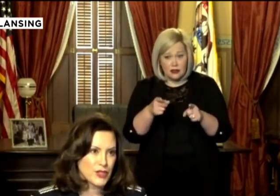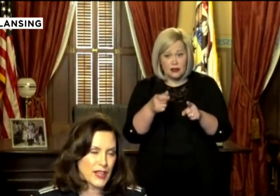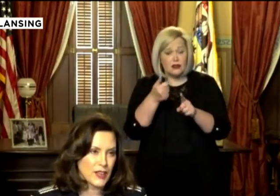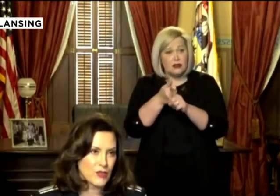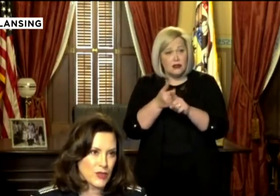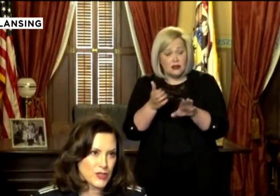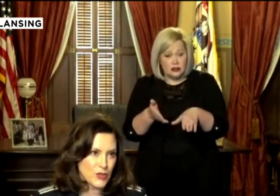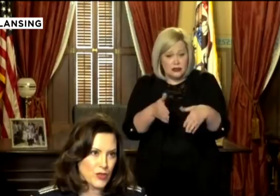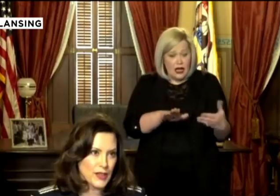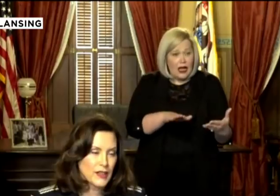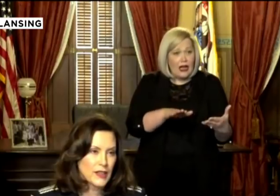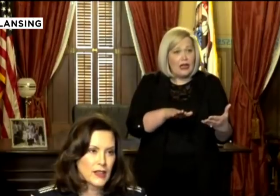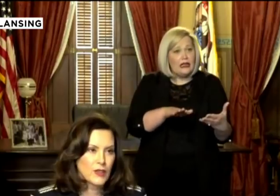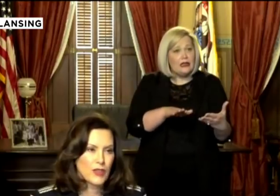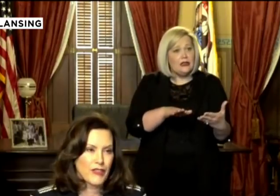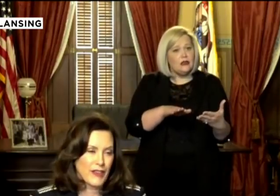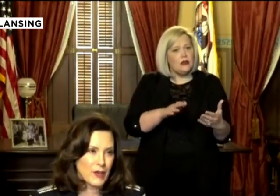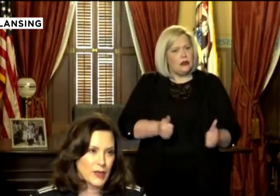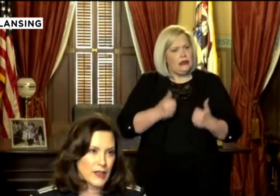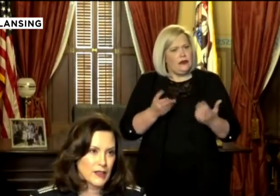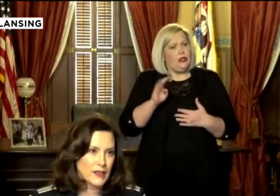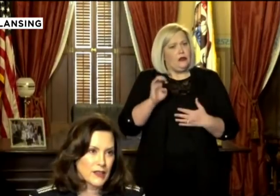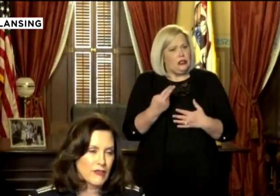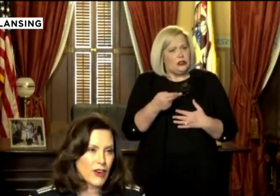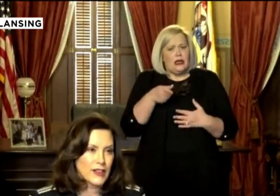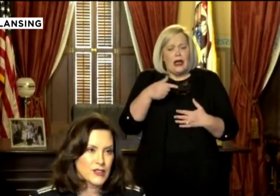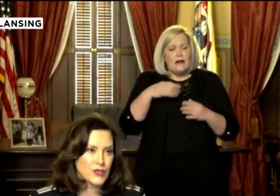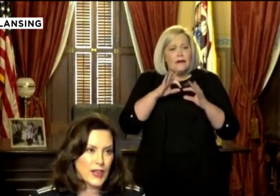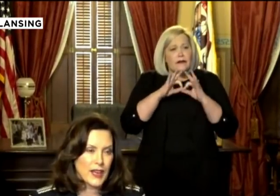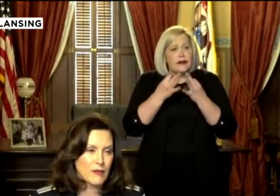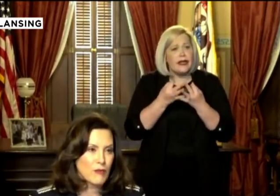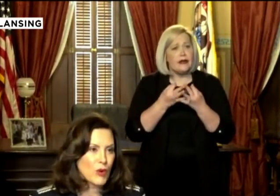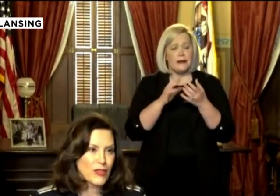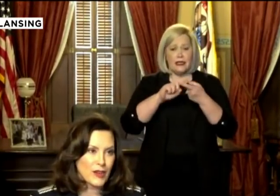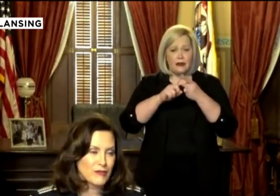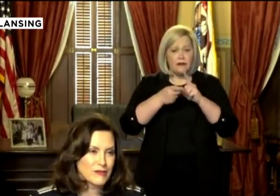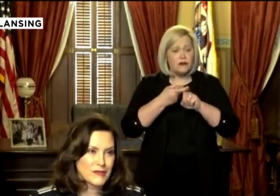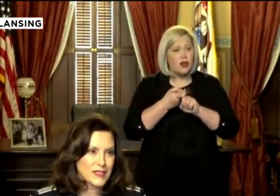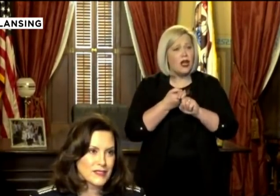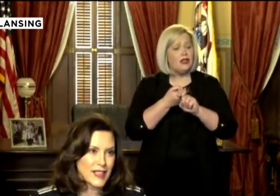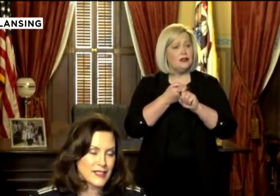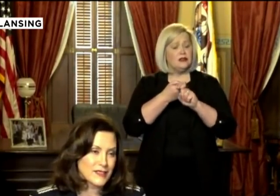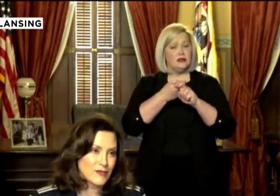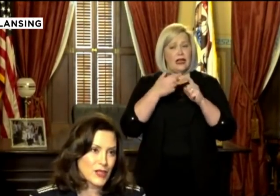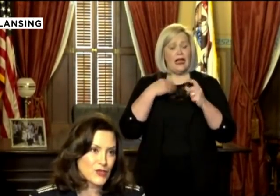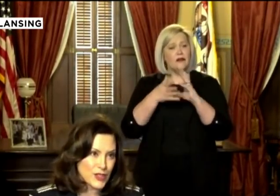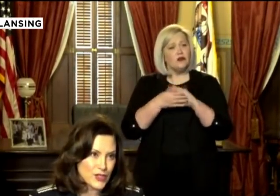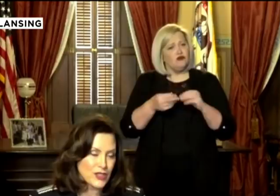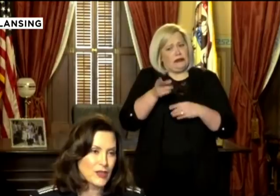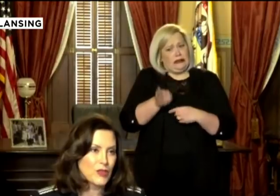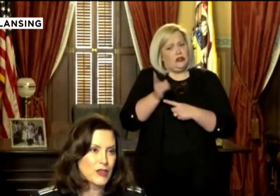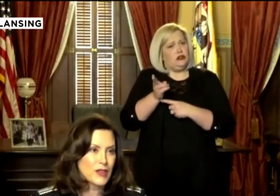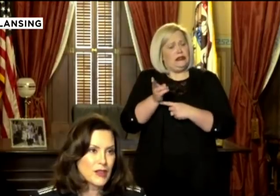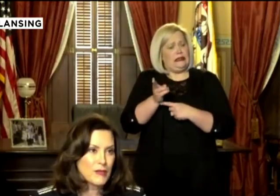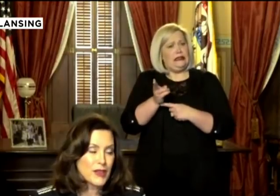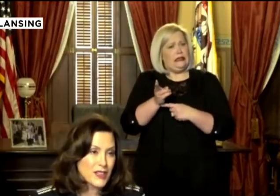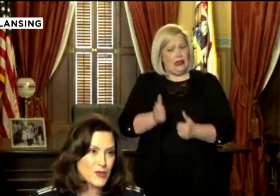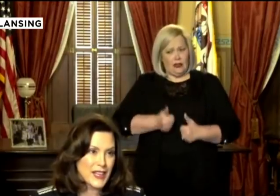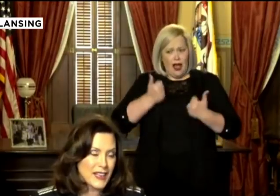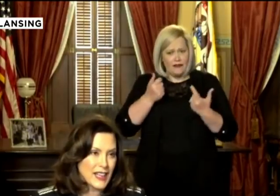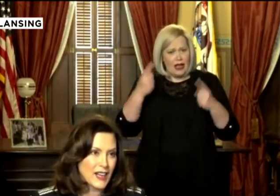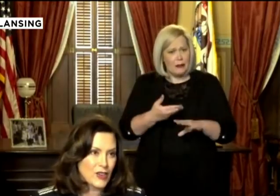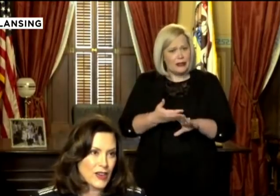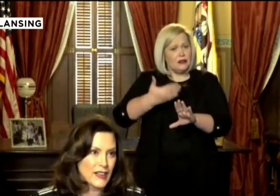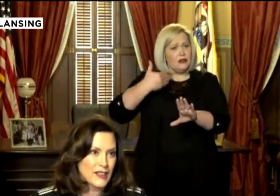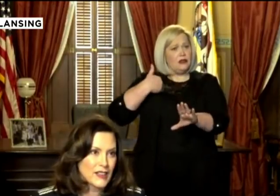people was a Michigander with a story, with a family and friends who can't mourn them as we traditionally would